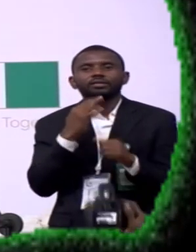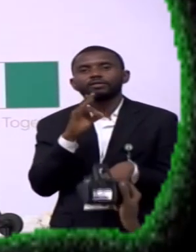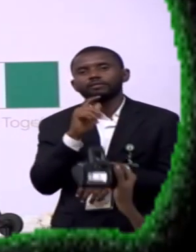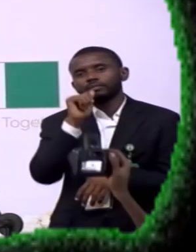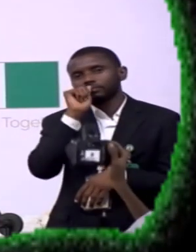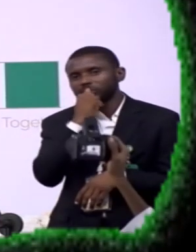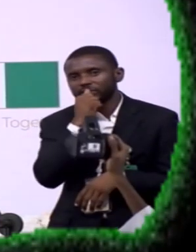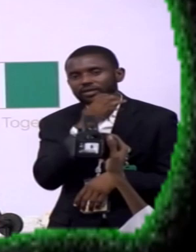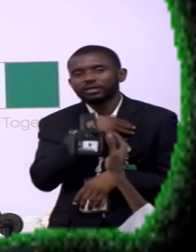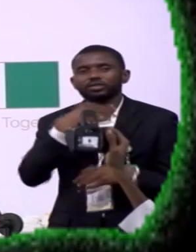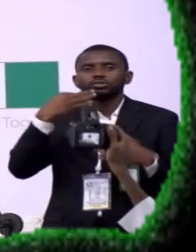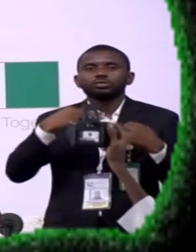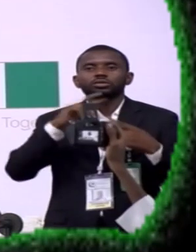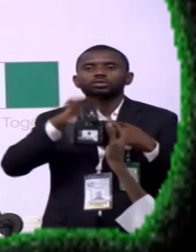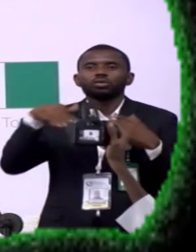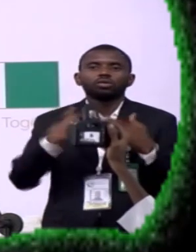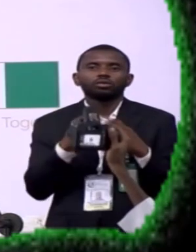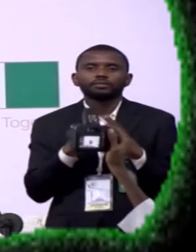and of justice to all.